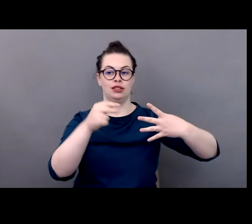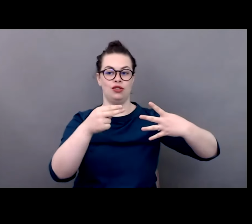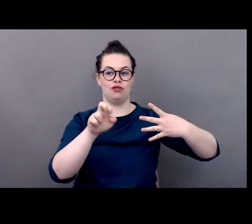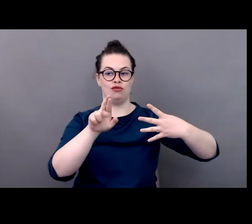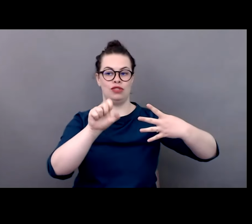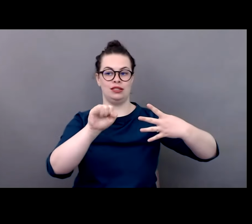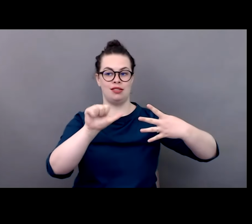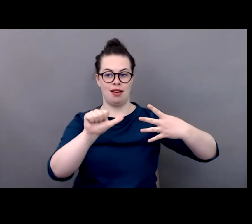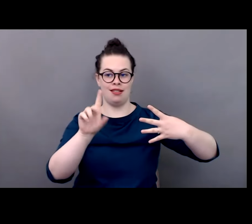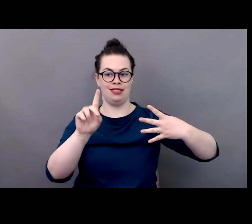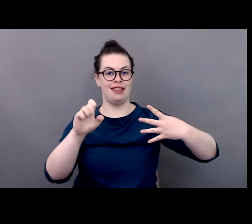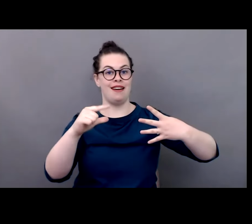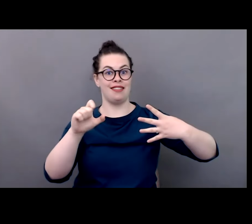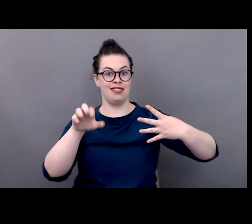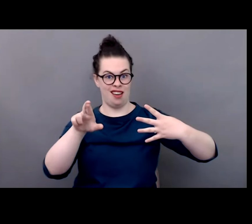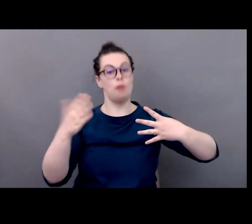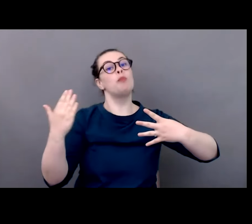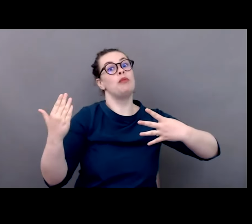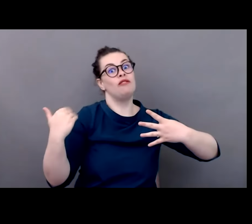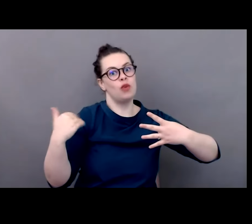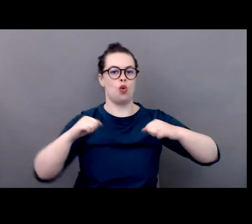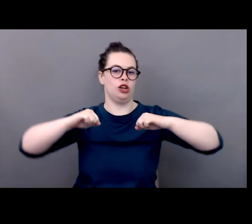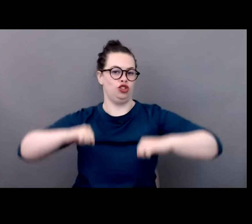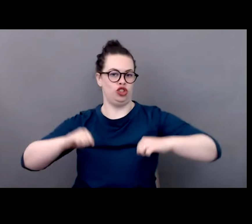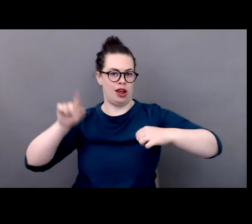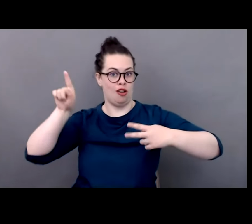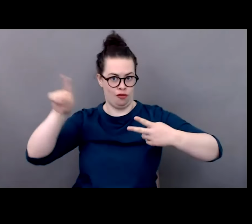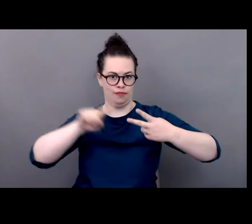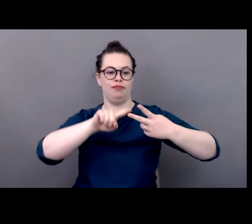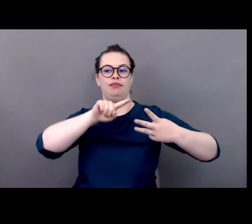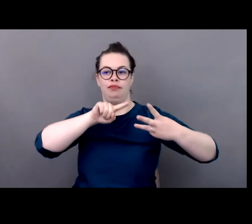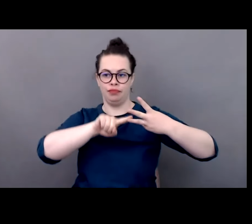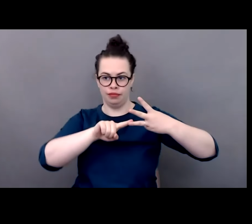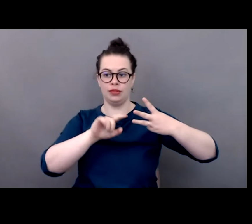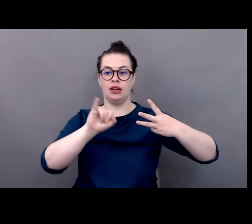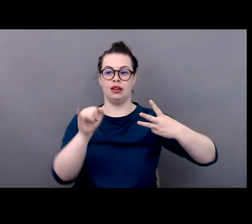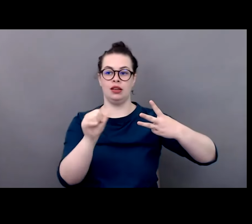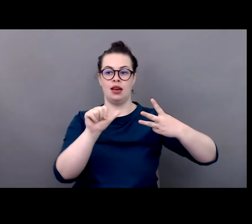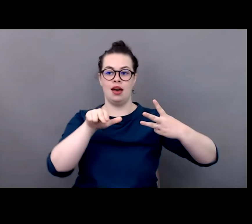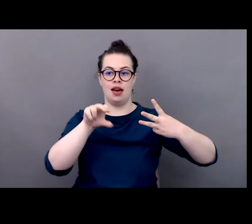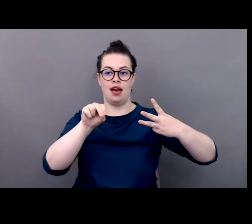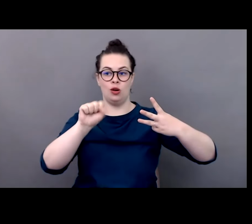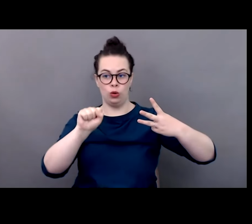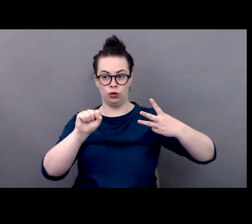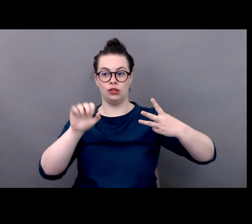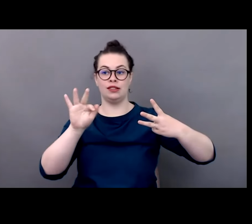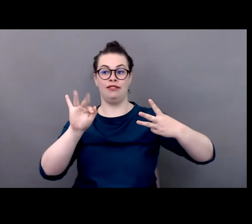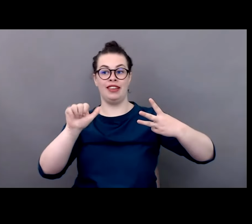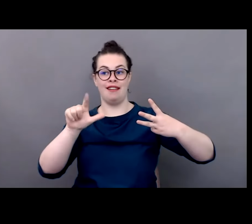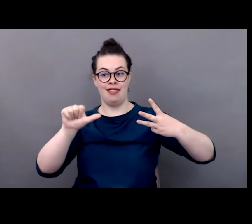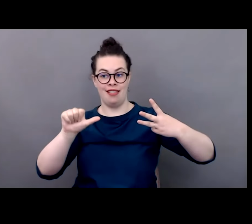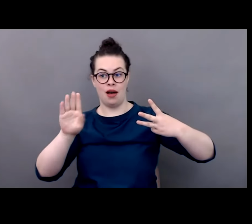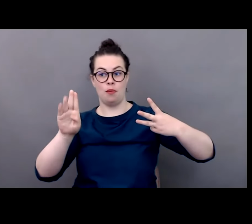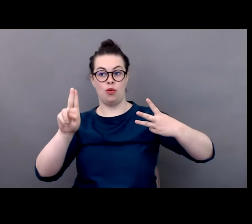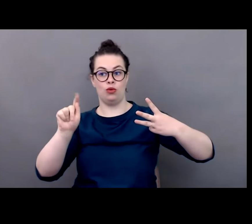the CRPD committee, Dr. Janos Fiala Butora, lecturer in international disability law